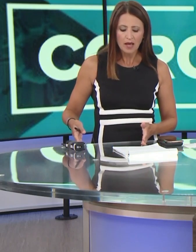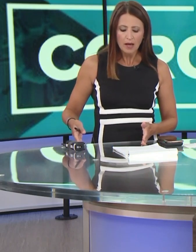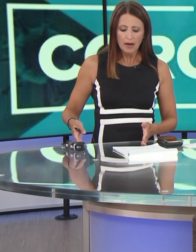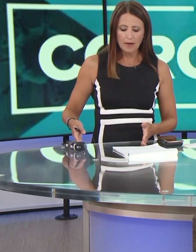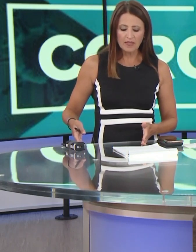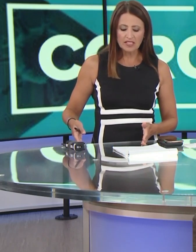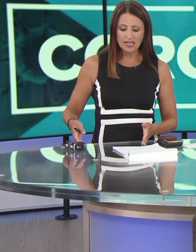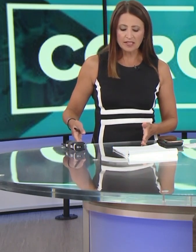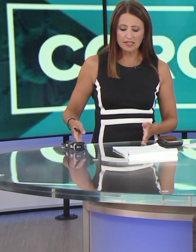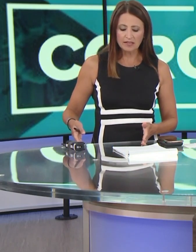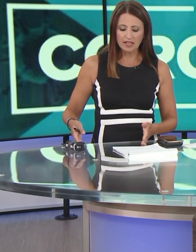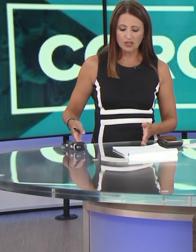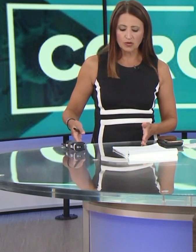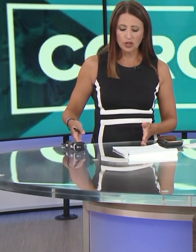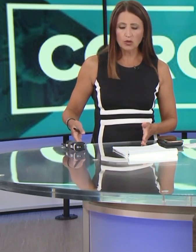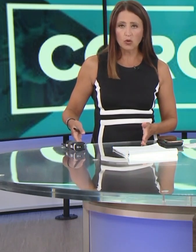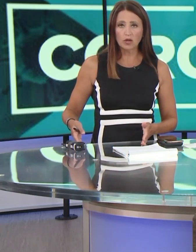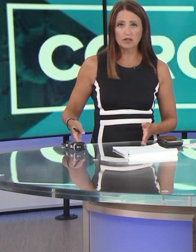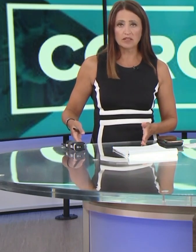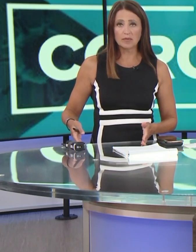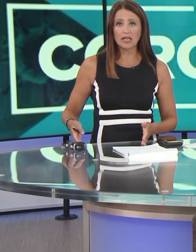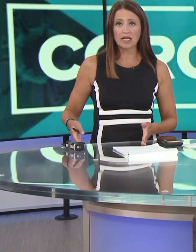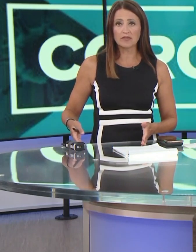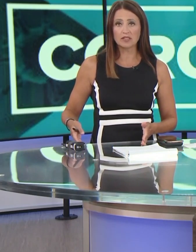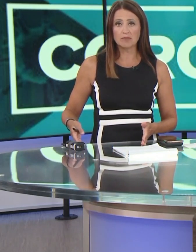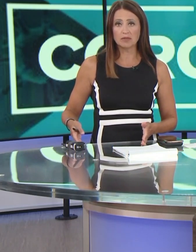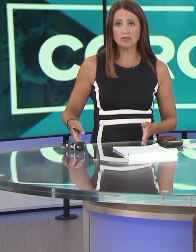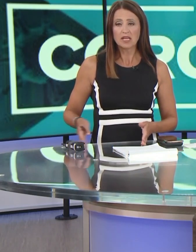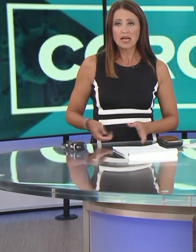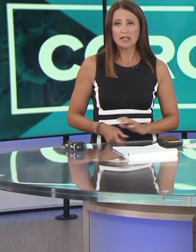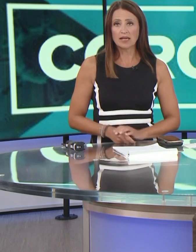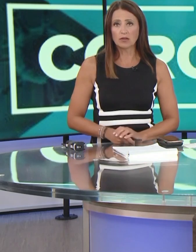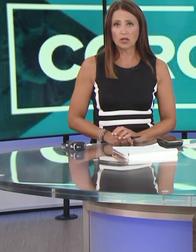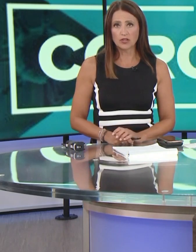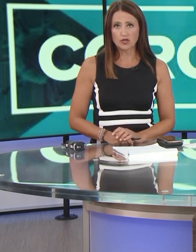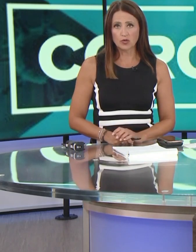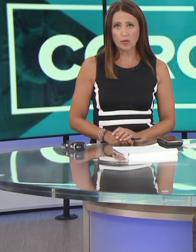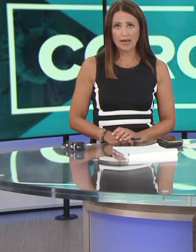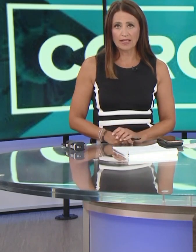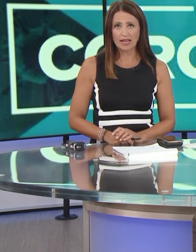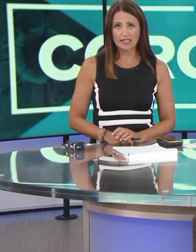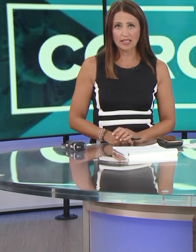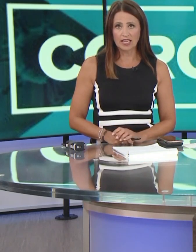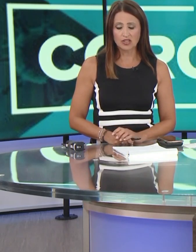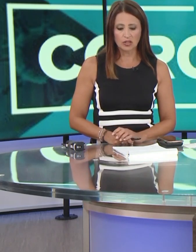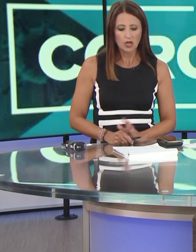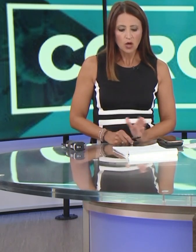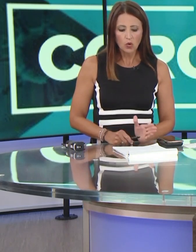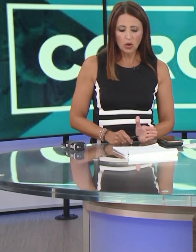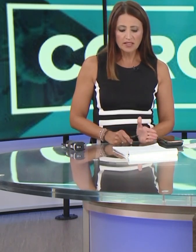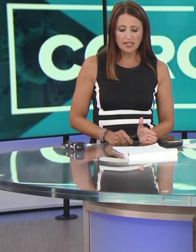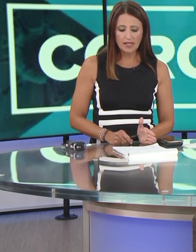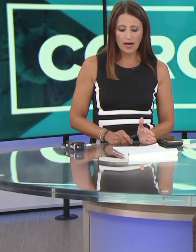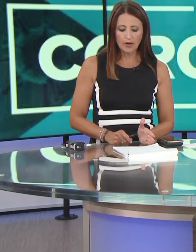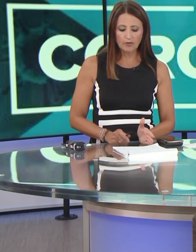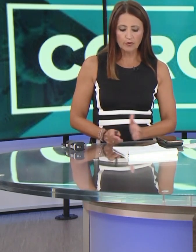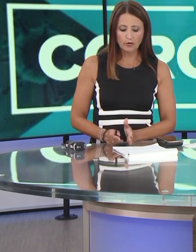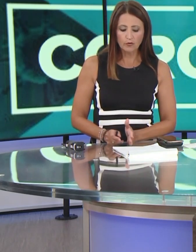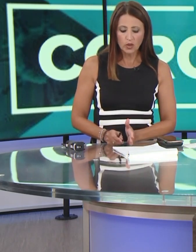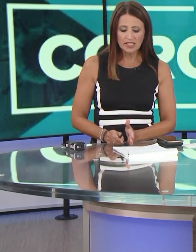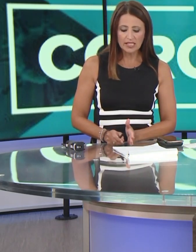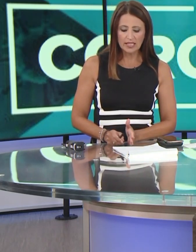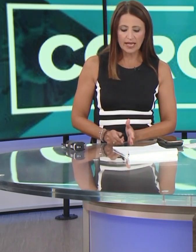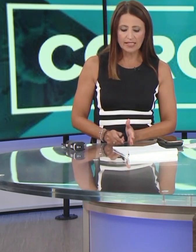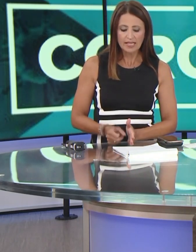from the test that you took or the beginning of symptoms is how long you should remain in isolation. Quarantine, however,